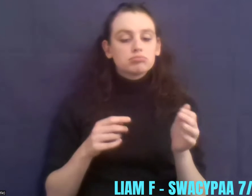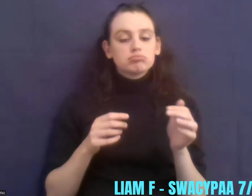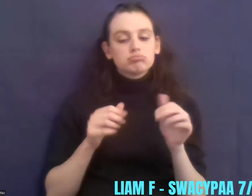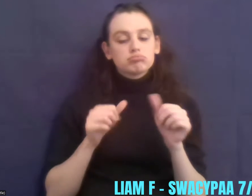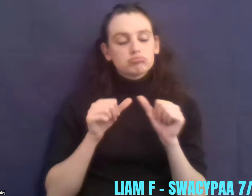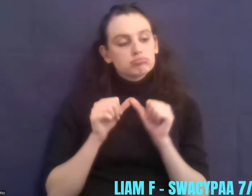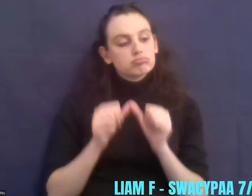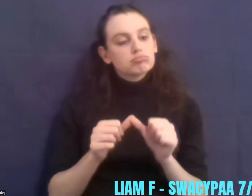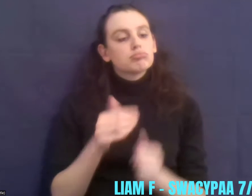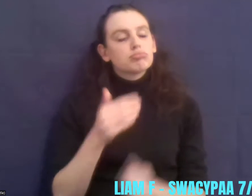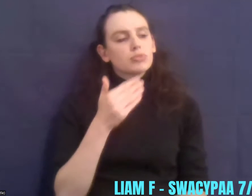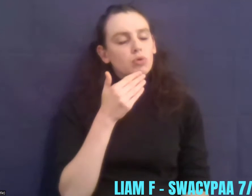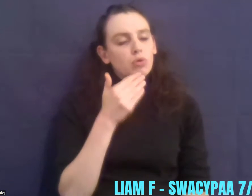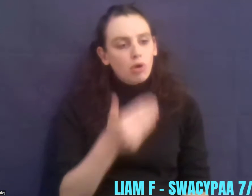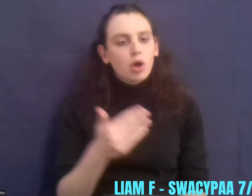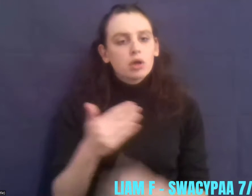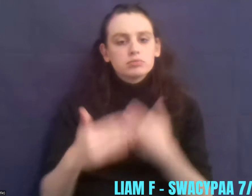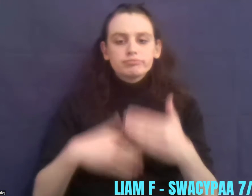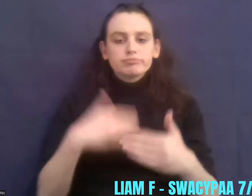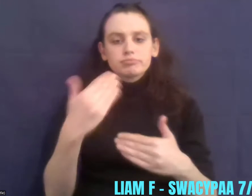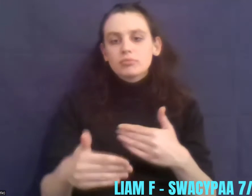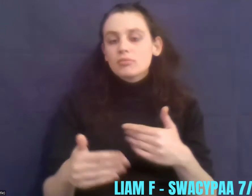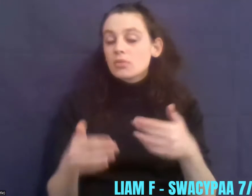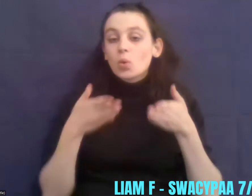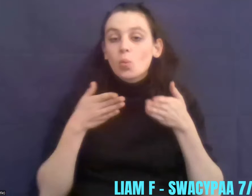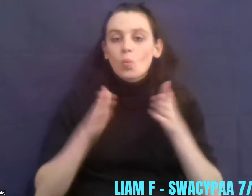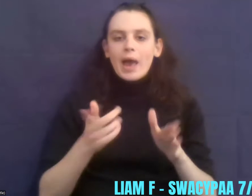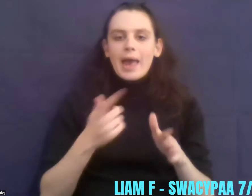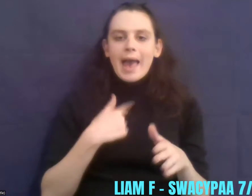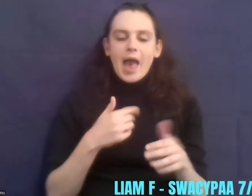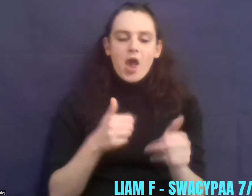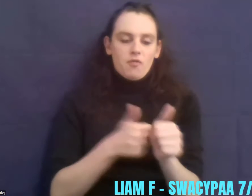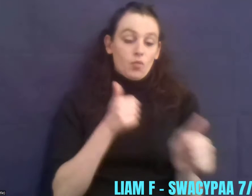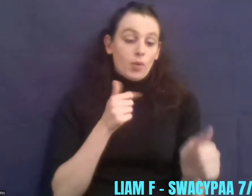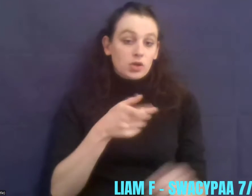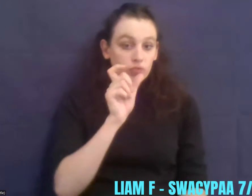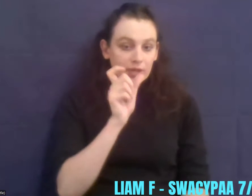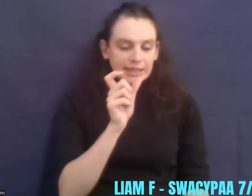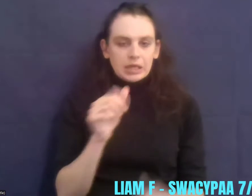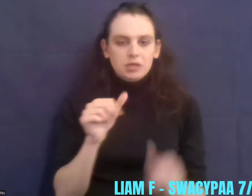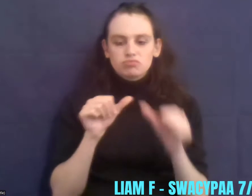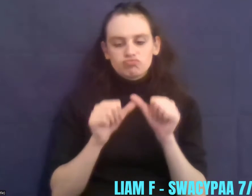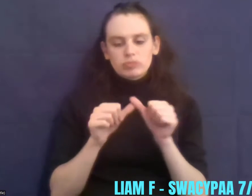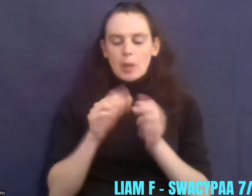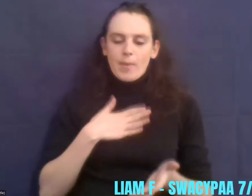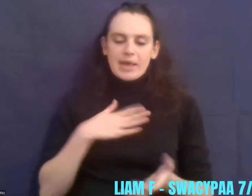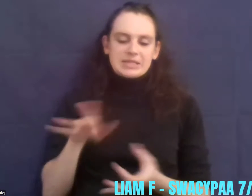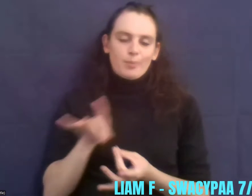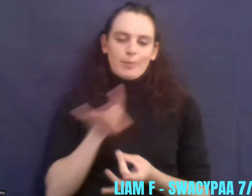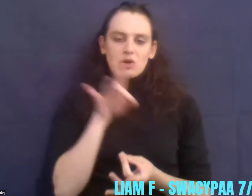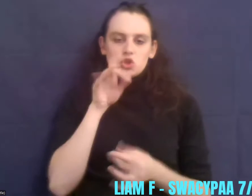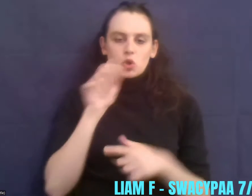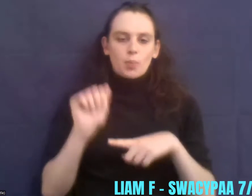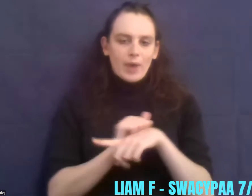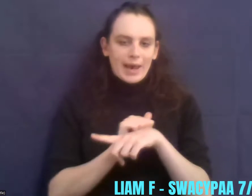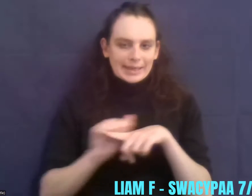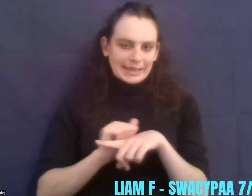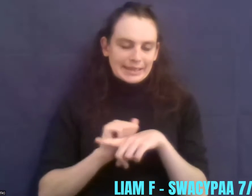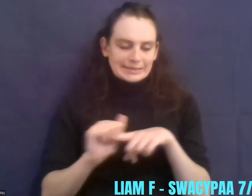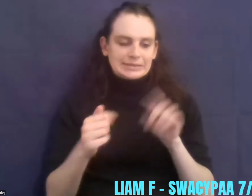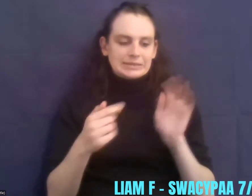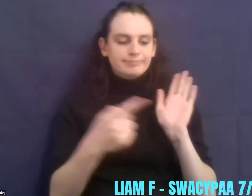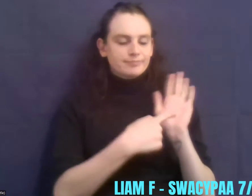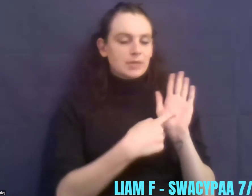to that first drink is through maintaining my spiritual condition, as it is outlined in the 12 steps of